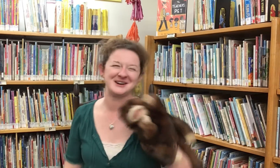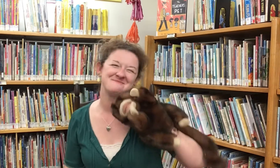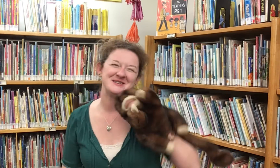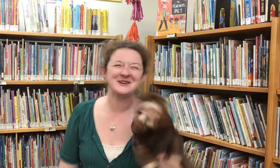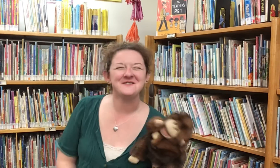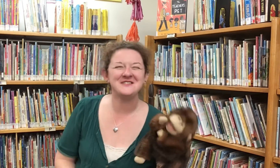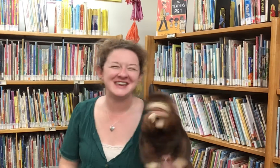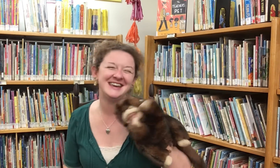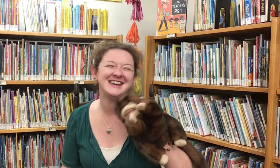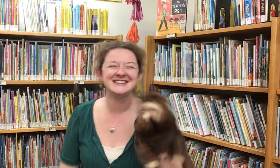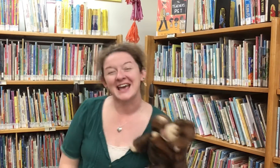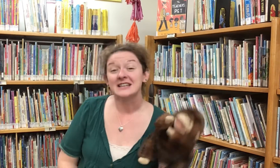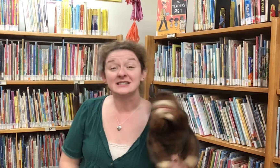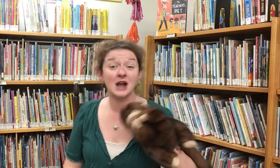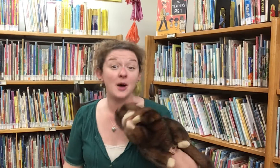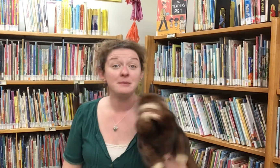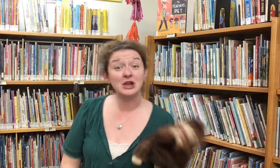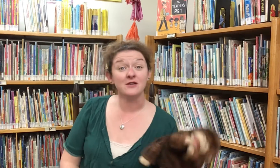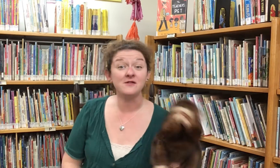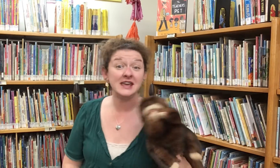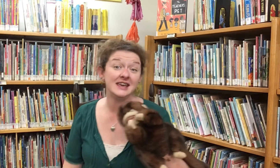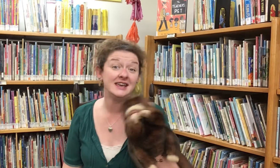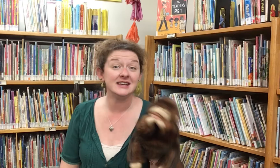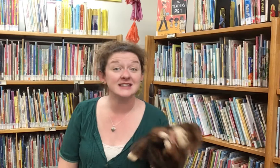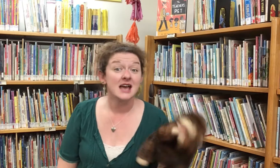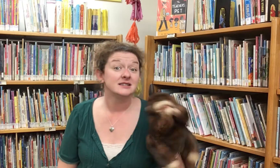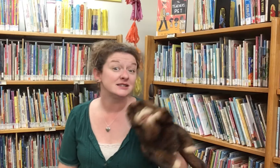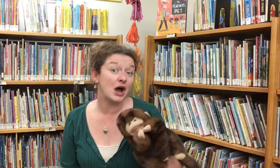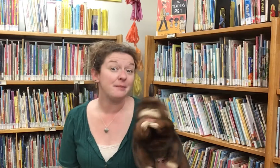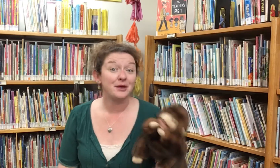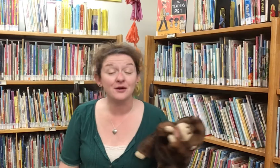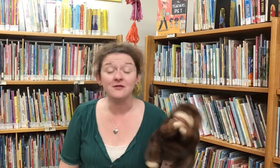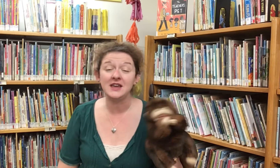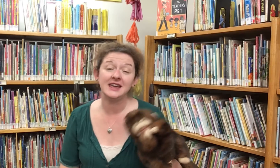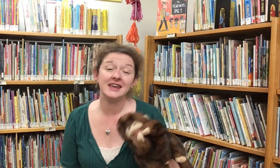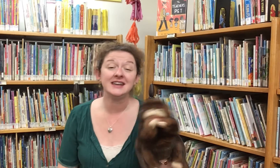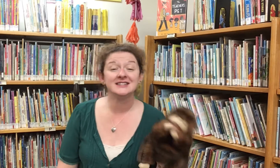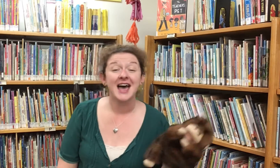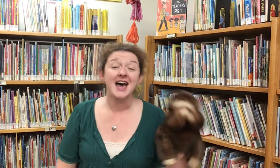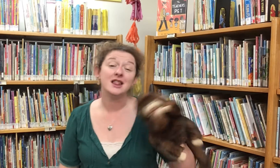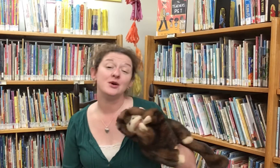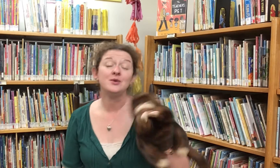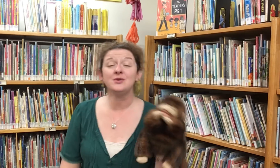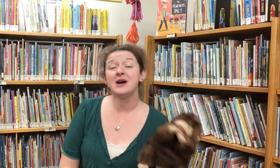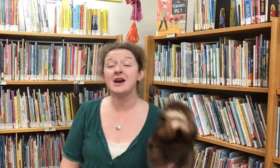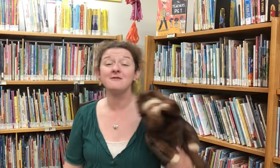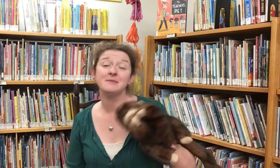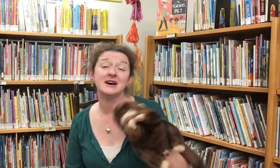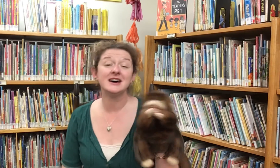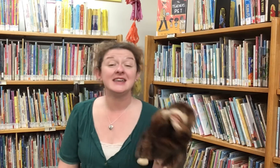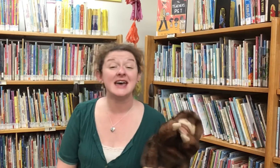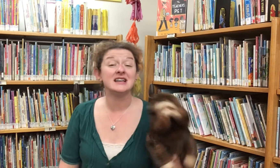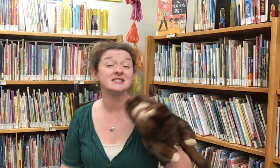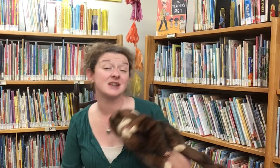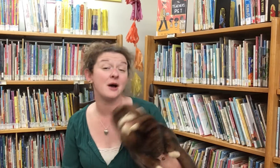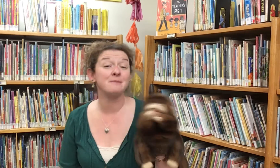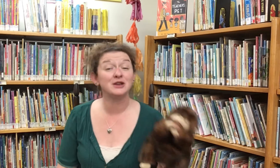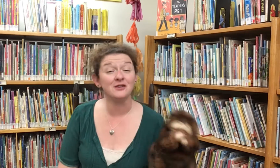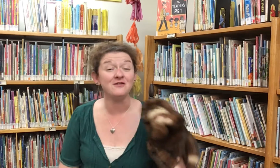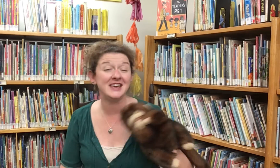your feet. Stomp your feet. Stomp your feet. Hello, everybody, and stomp your